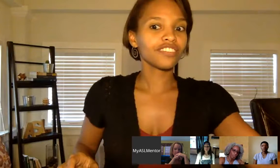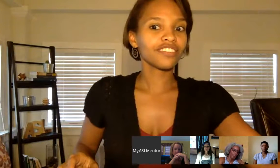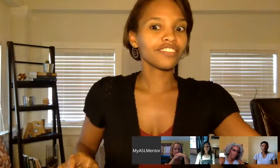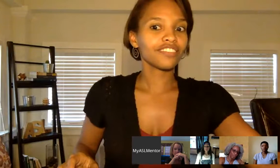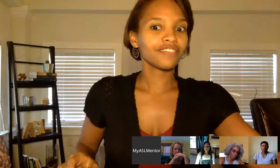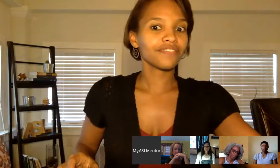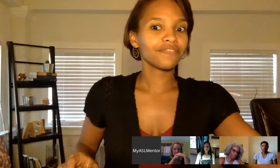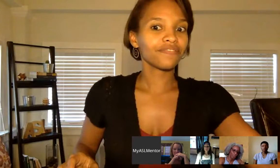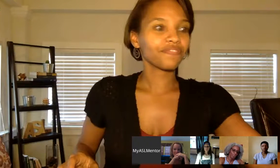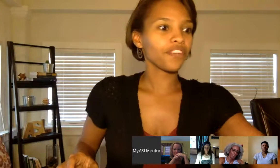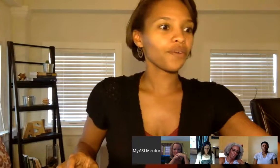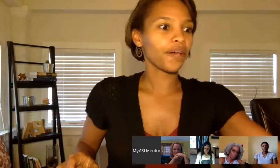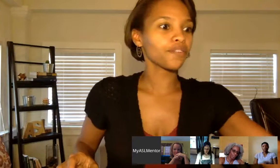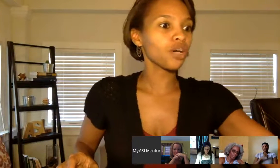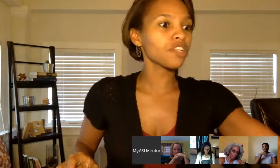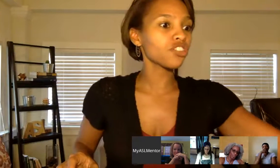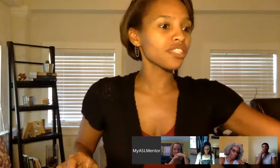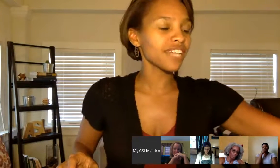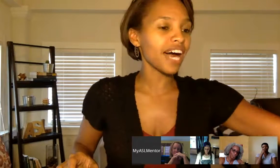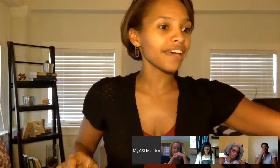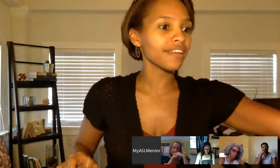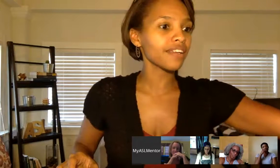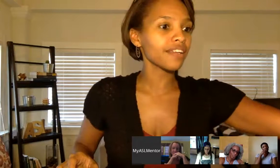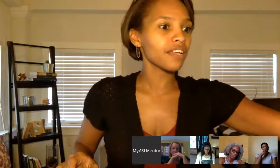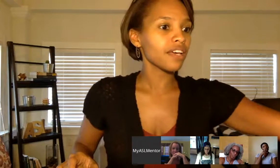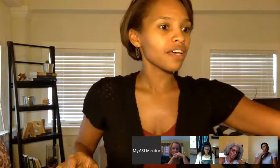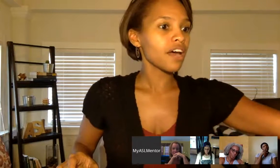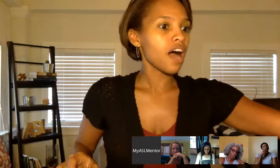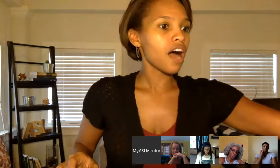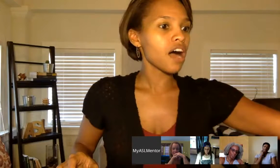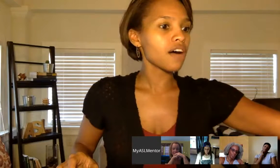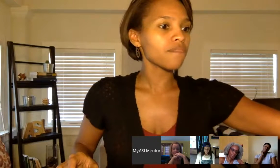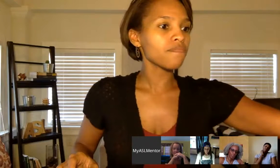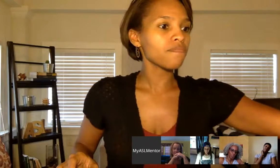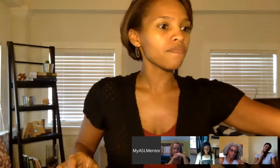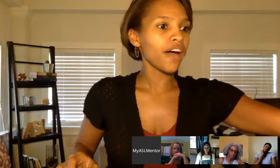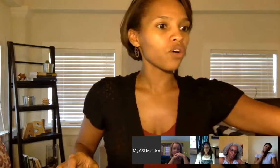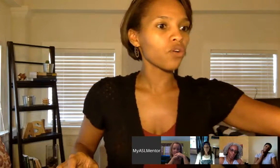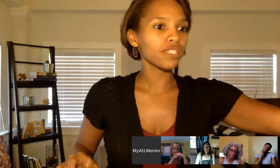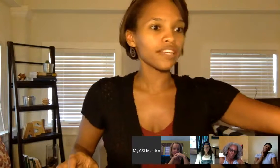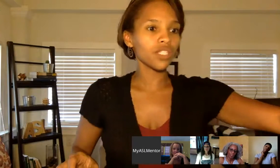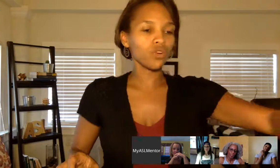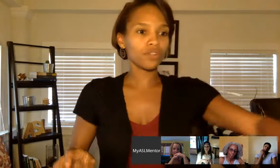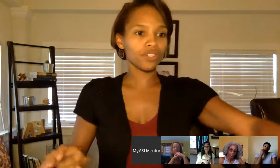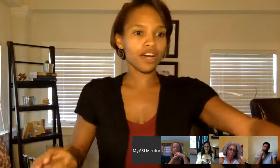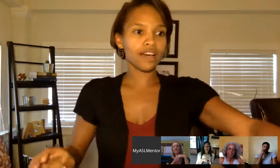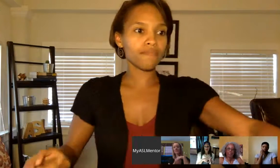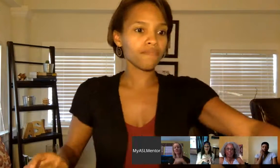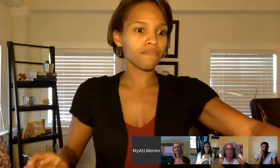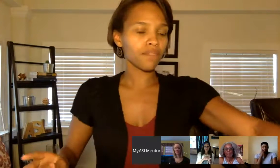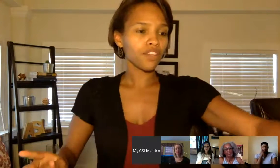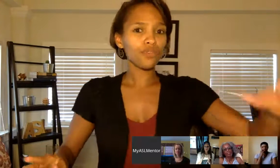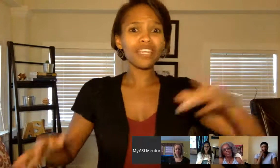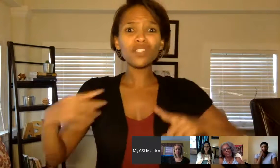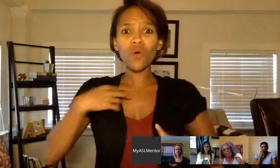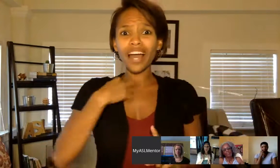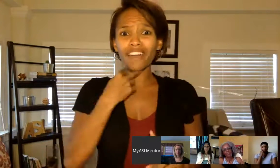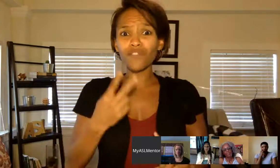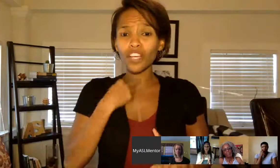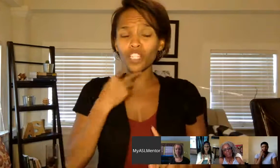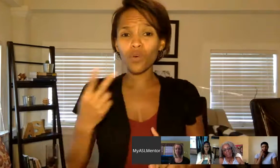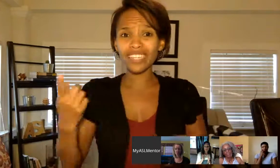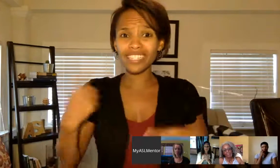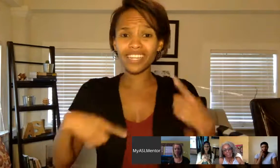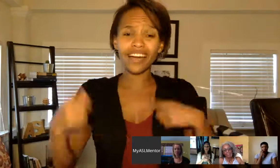Questions? Okay, so I'm going to just sign that whole sentence one more time. The reason why